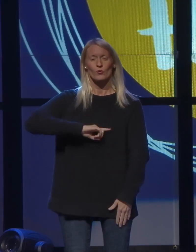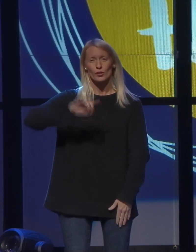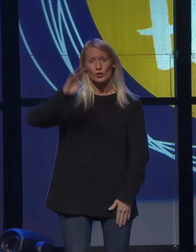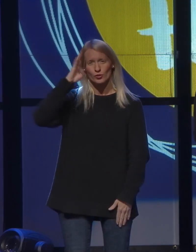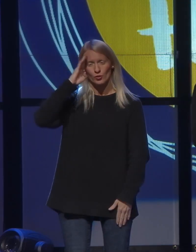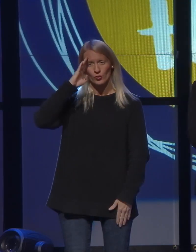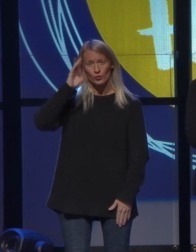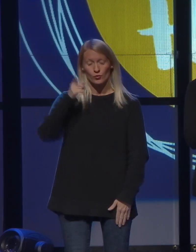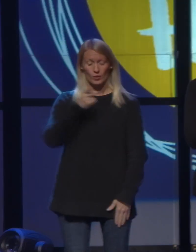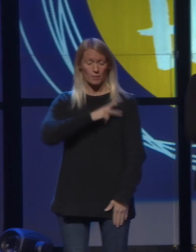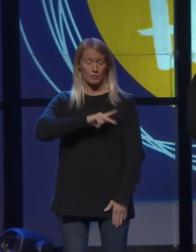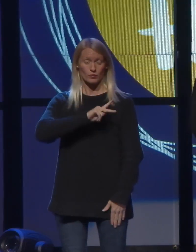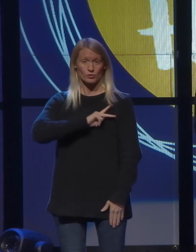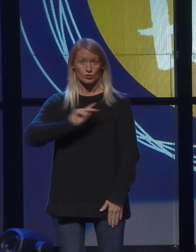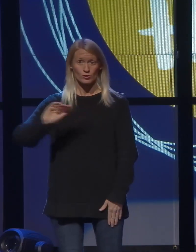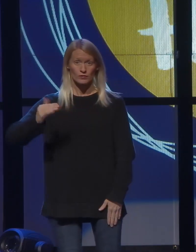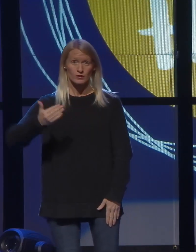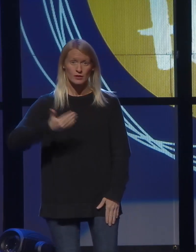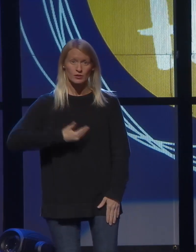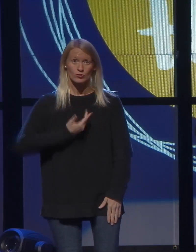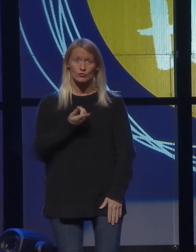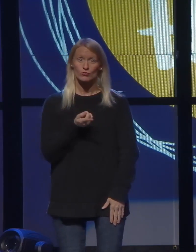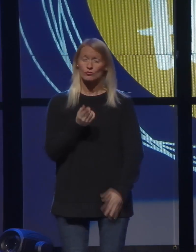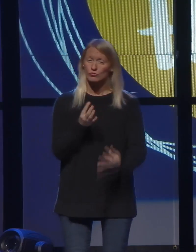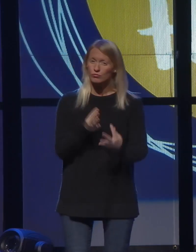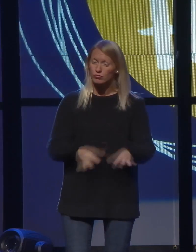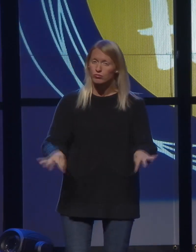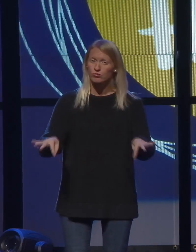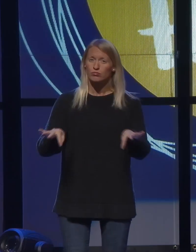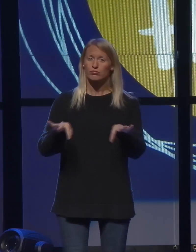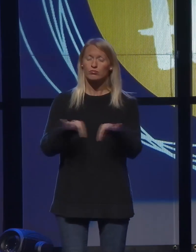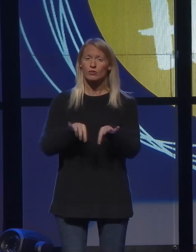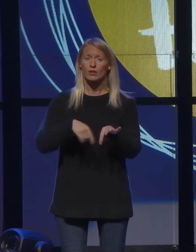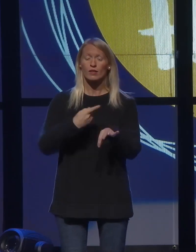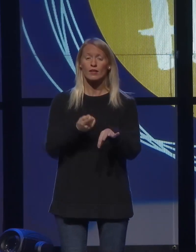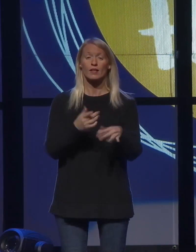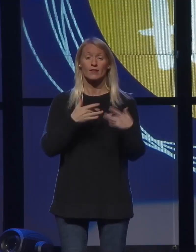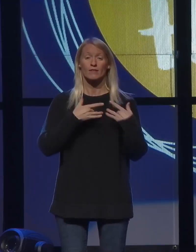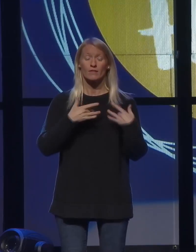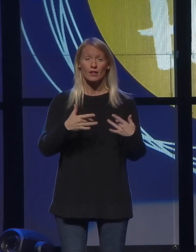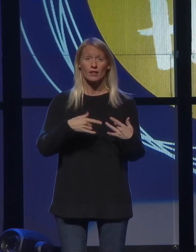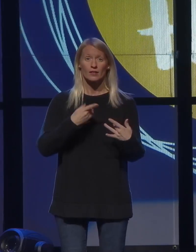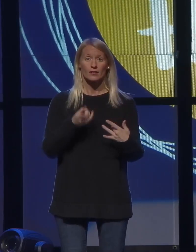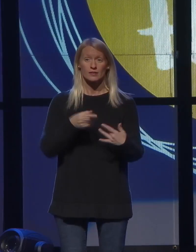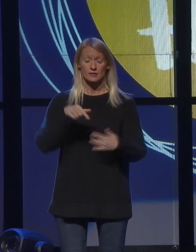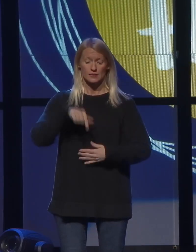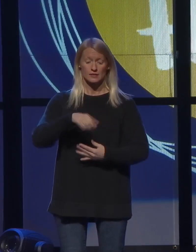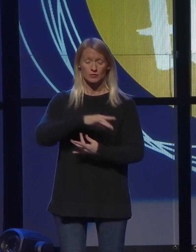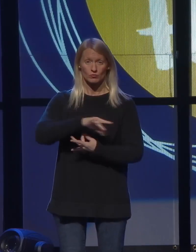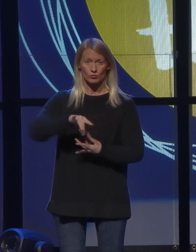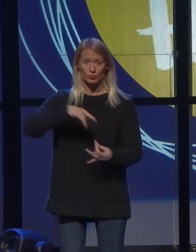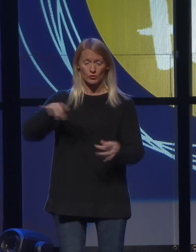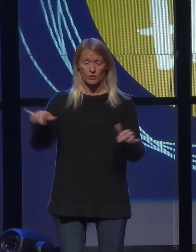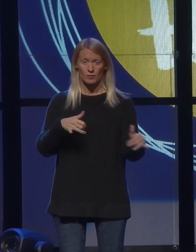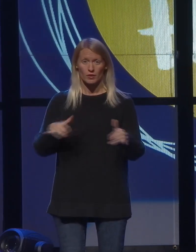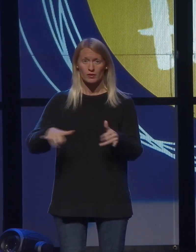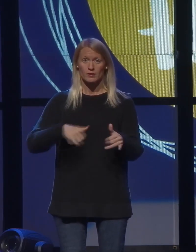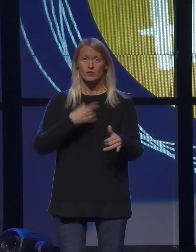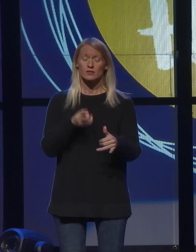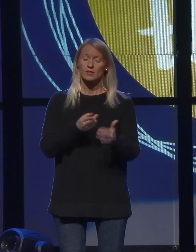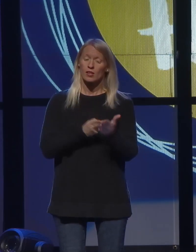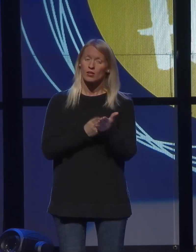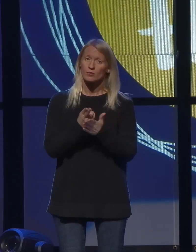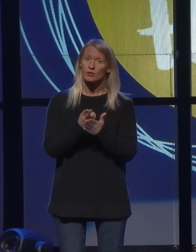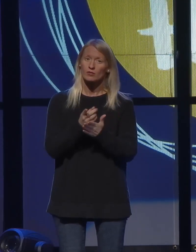personal invitation to a big event, something like Spooky Palooza, is honestly one of the most reliable and